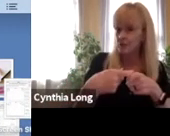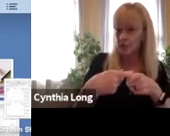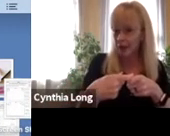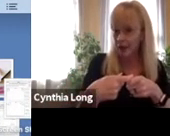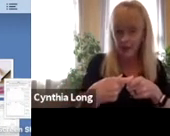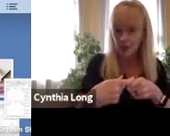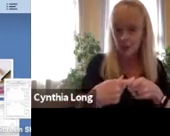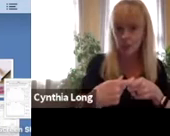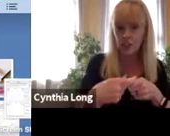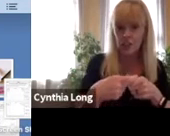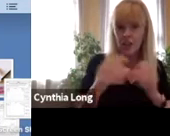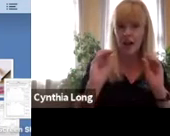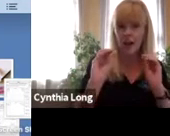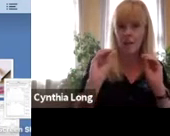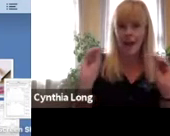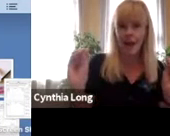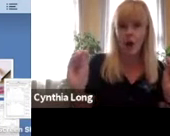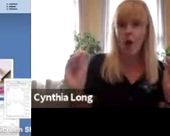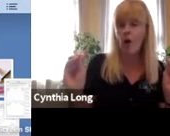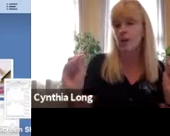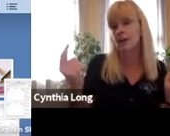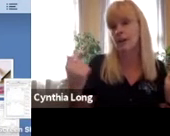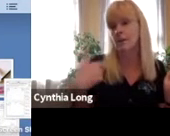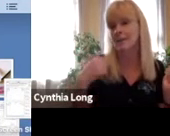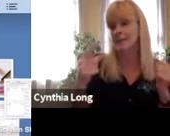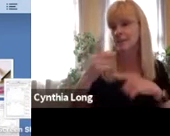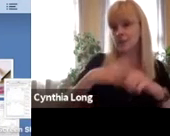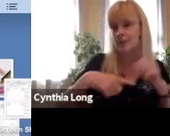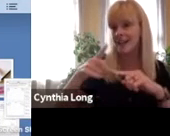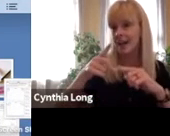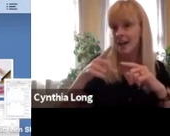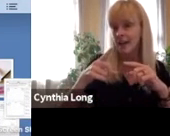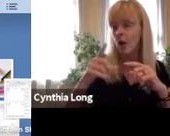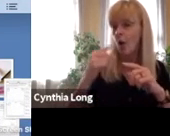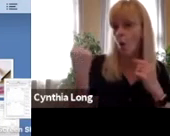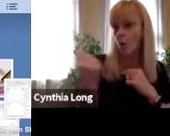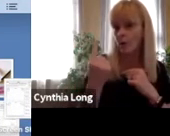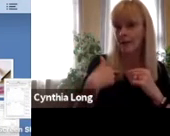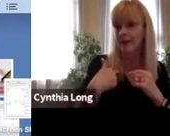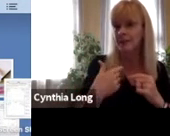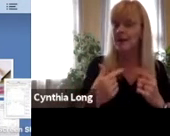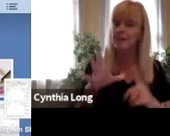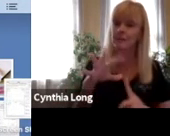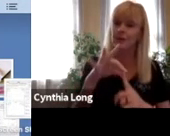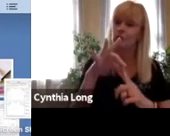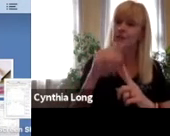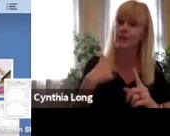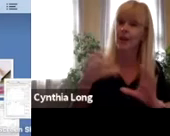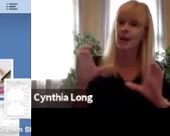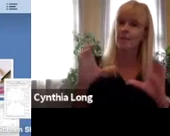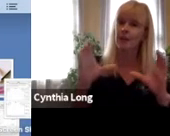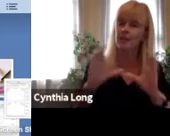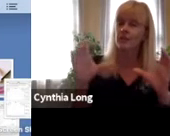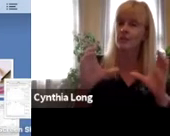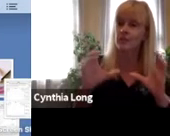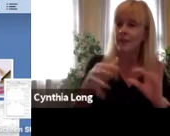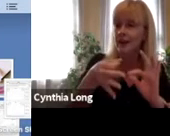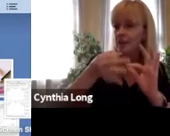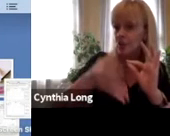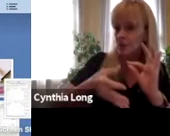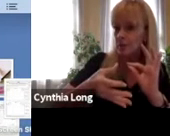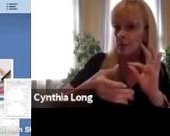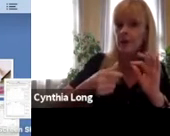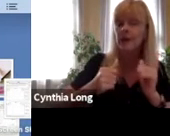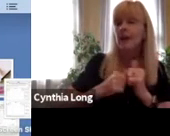No, I do not do Spanish at all. This is for sign only. That's my specialty. I am a